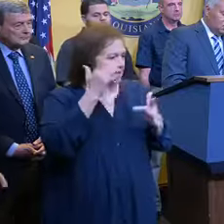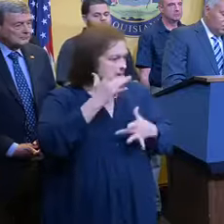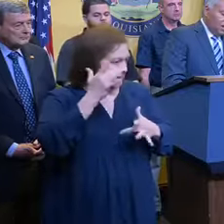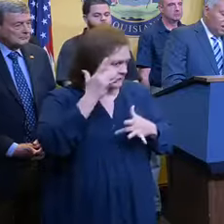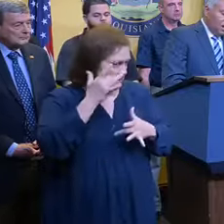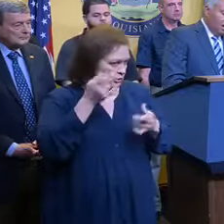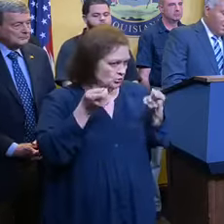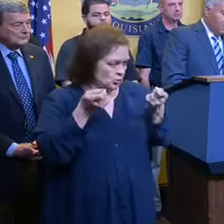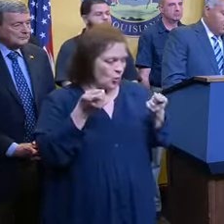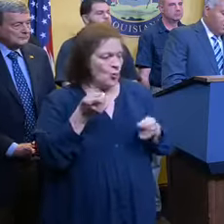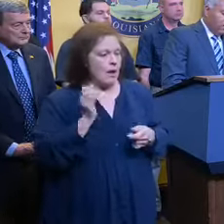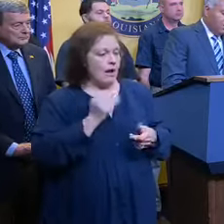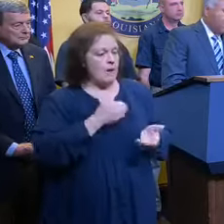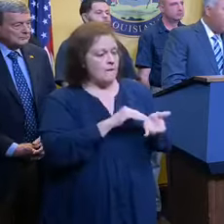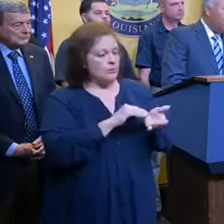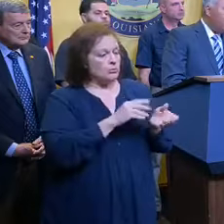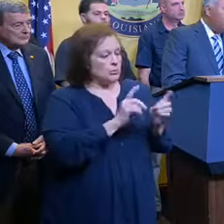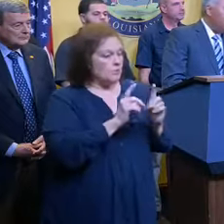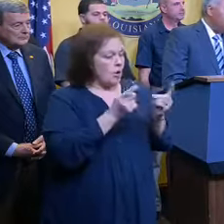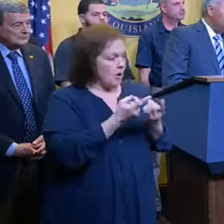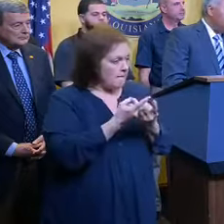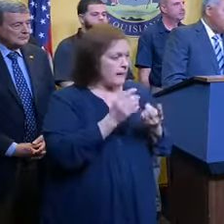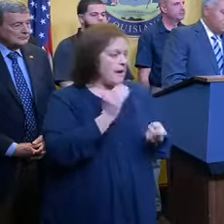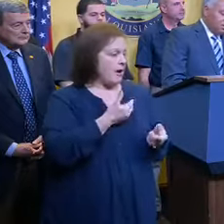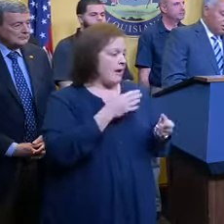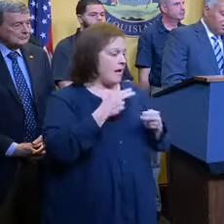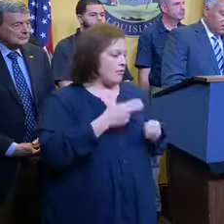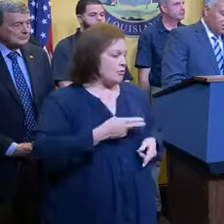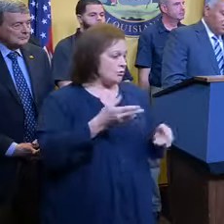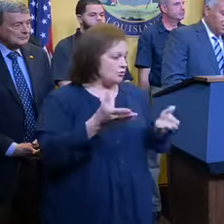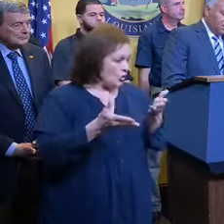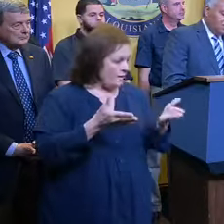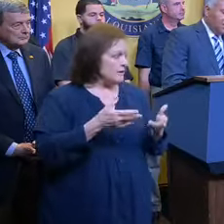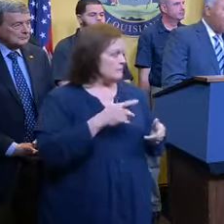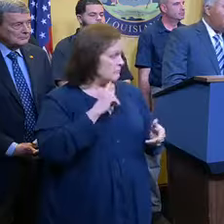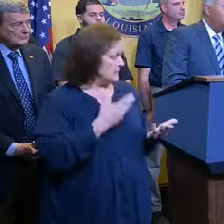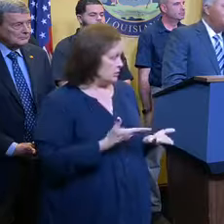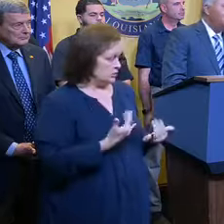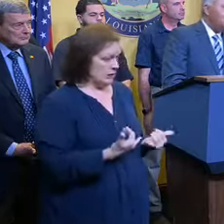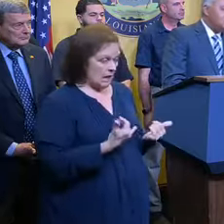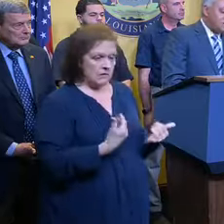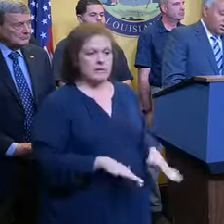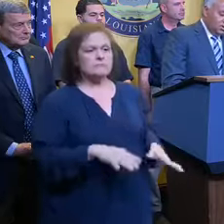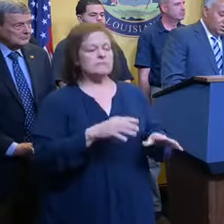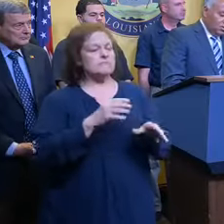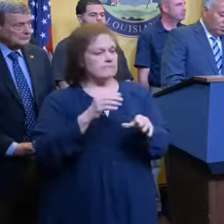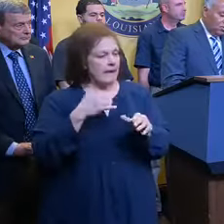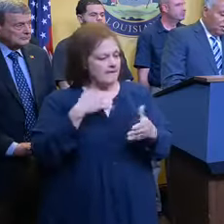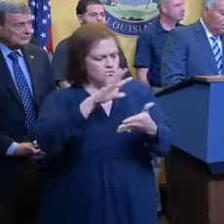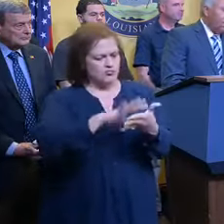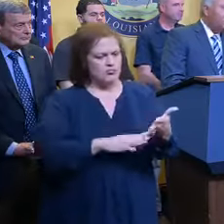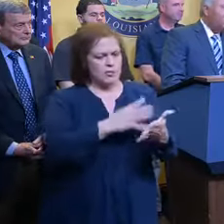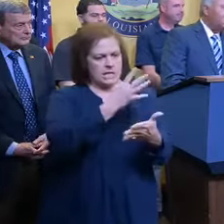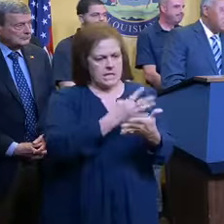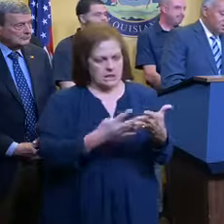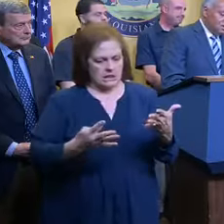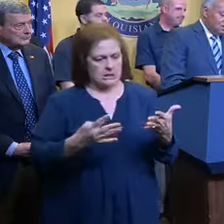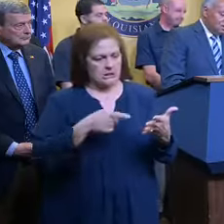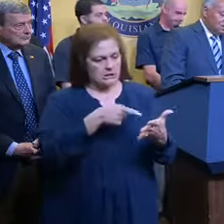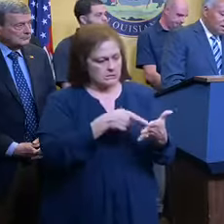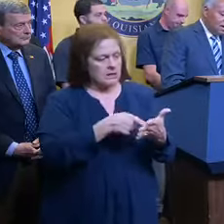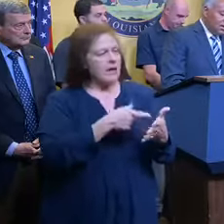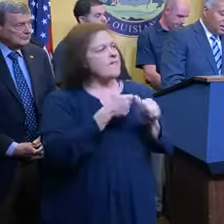Control. Our medical department, WellPath, and our health services administrator is here, has developed a screening tool following